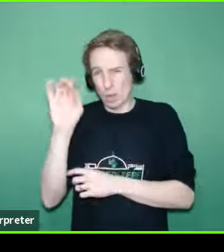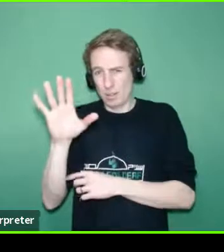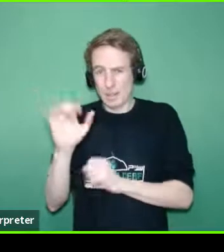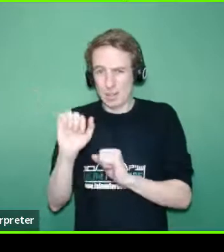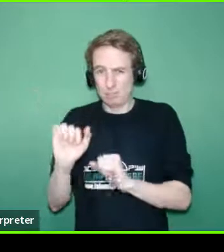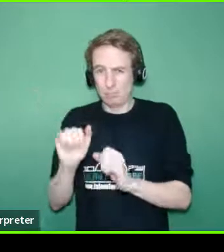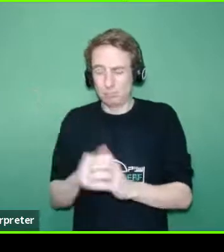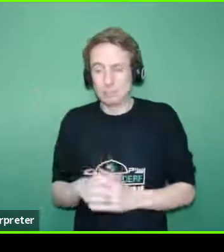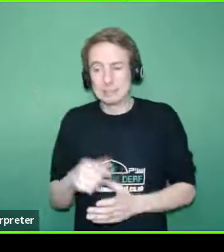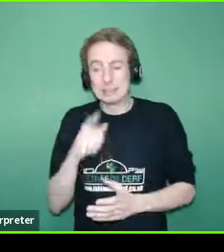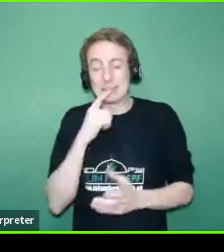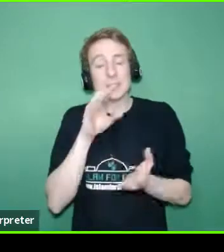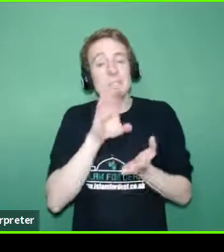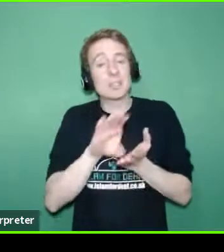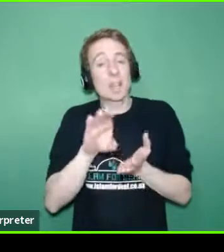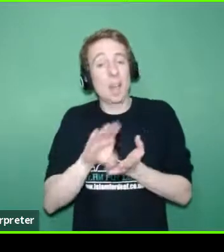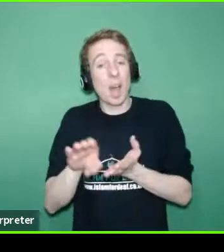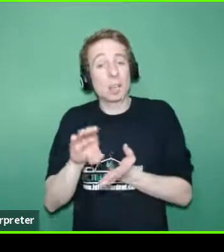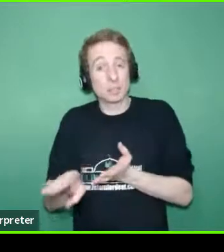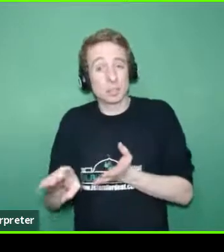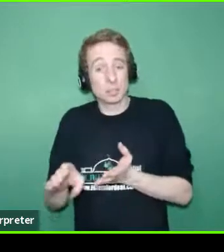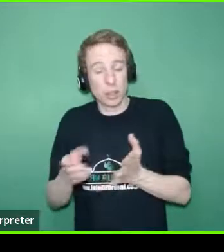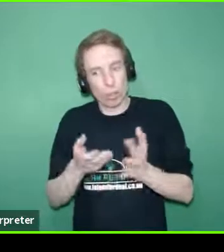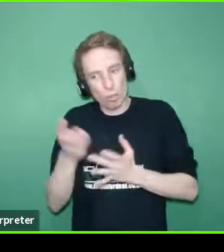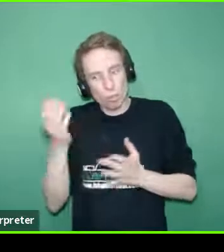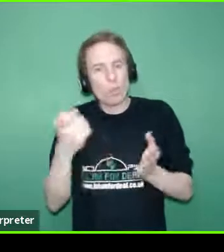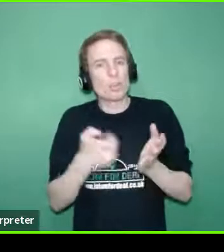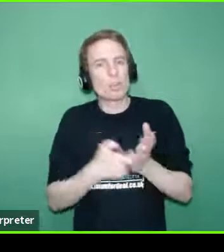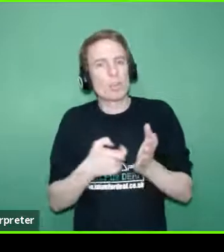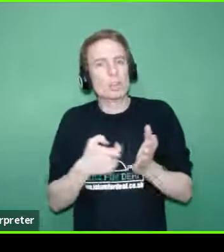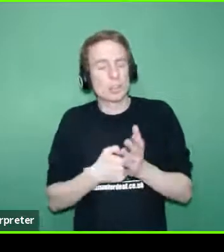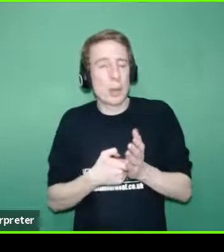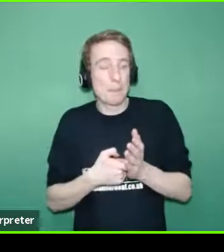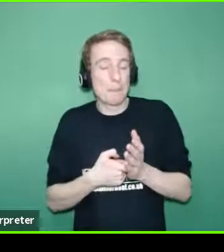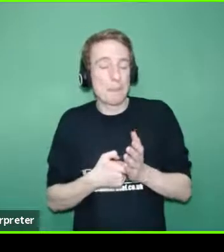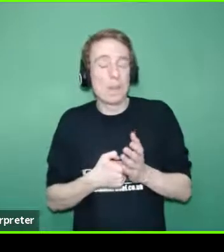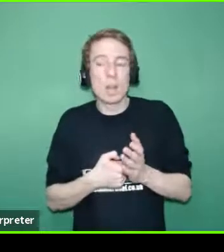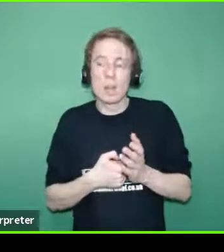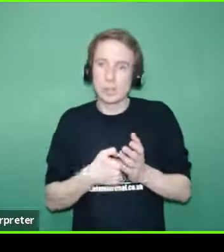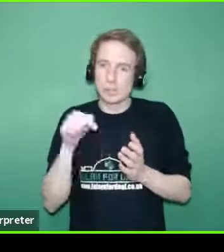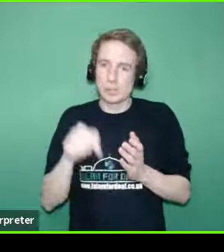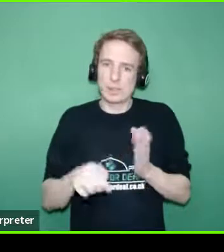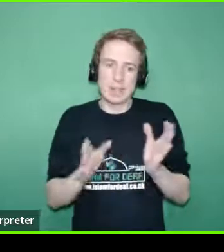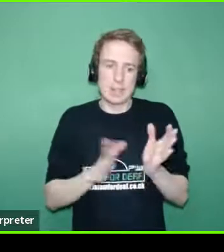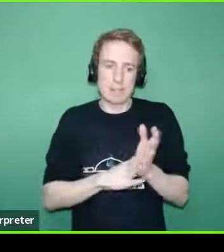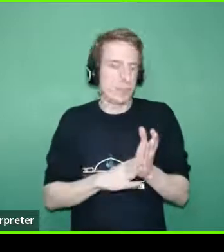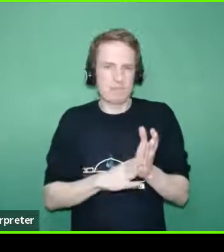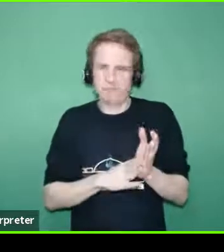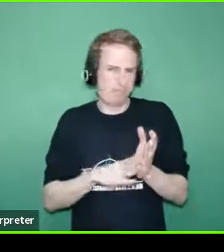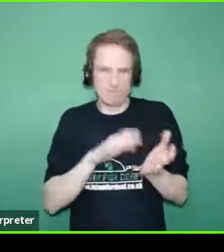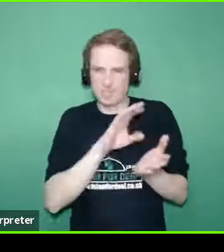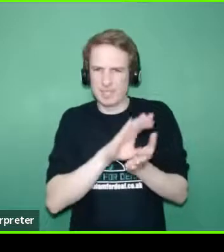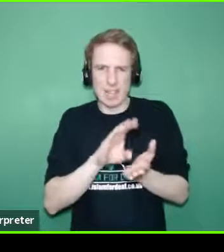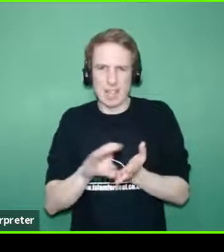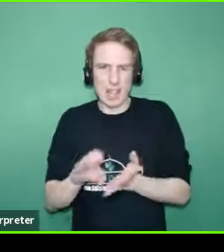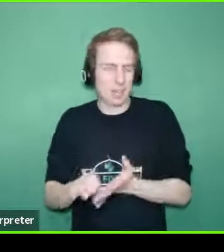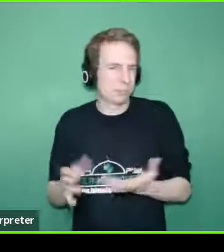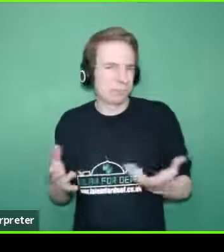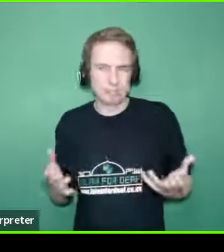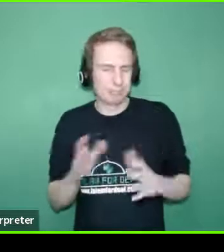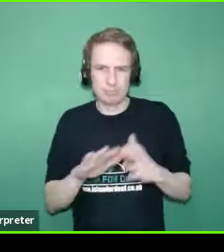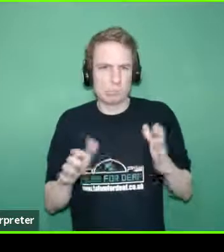zakah, especially during the month of Rajab, during this month, is something that is not legislated and is an